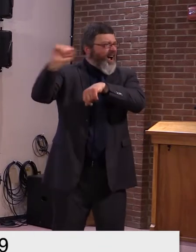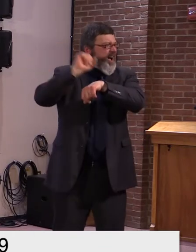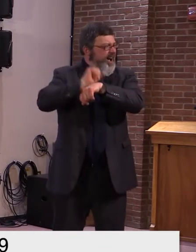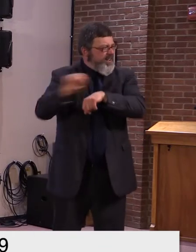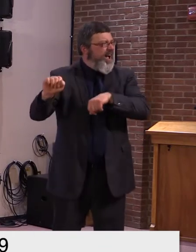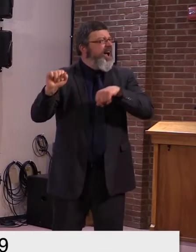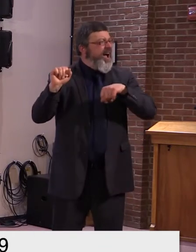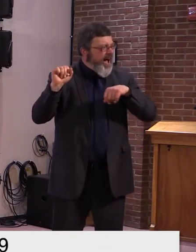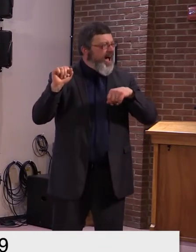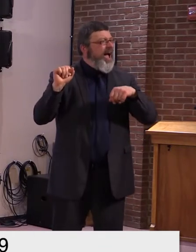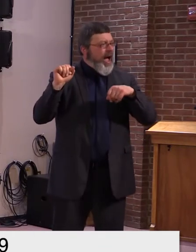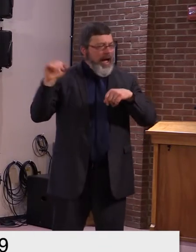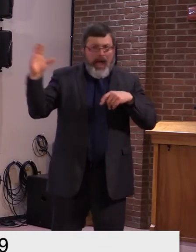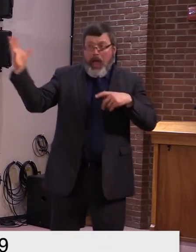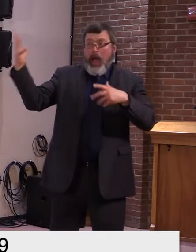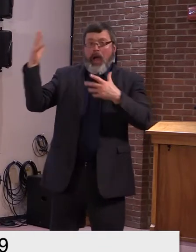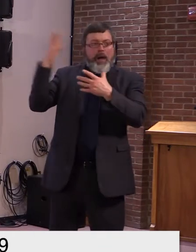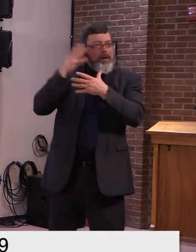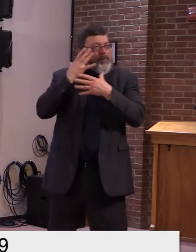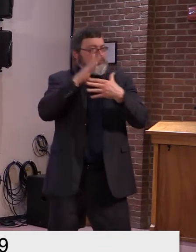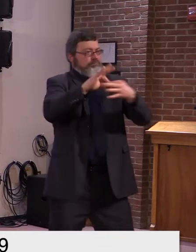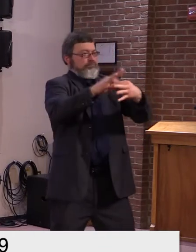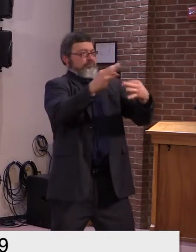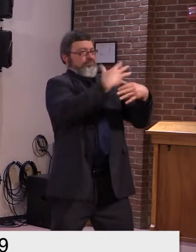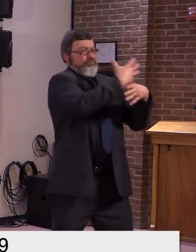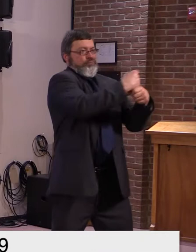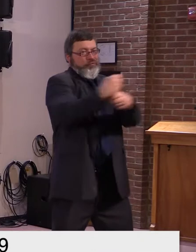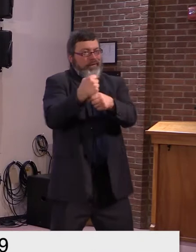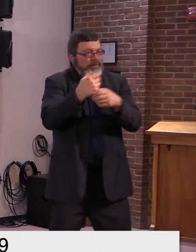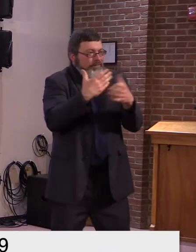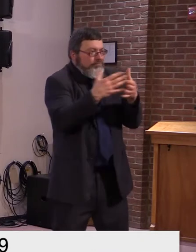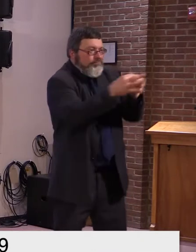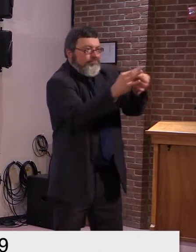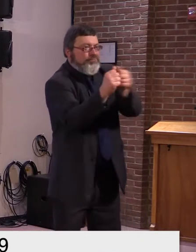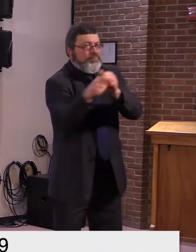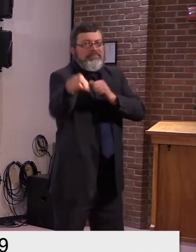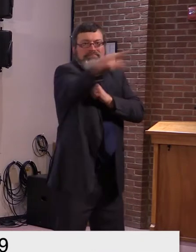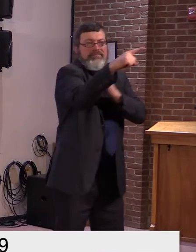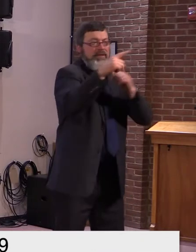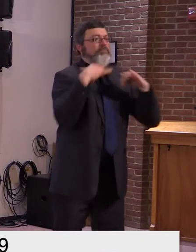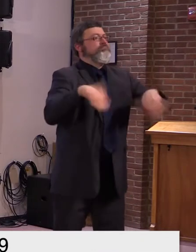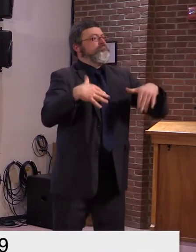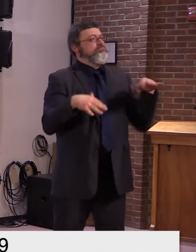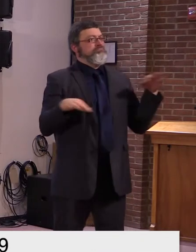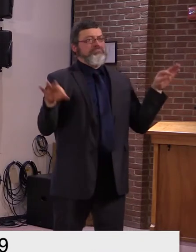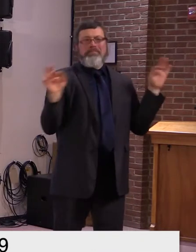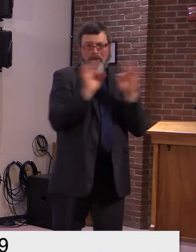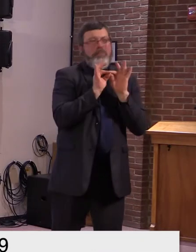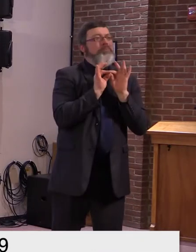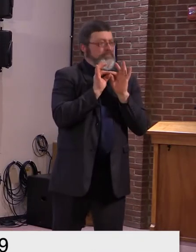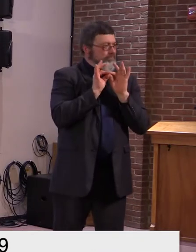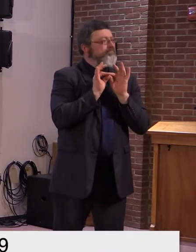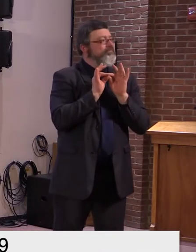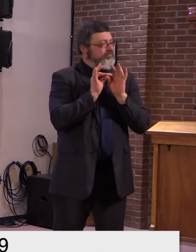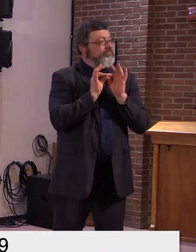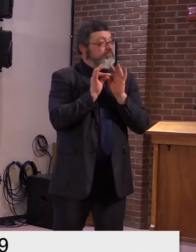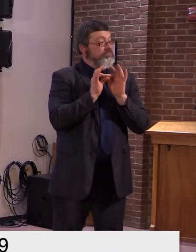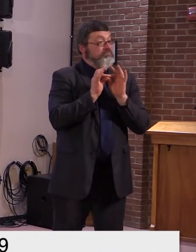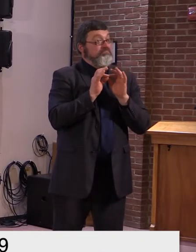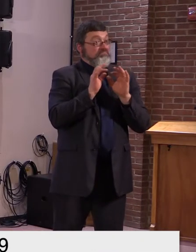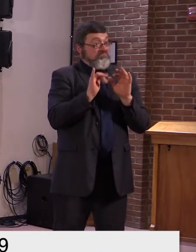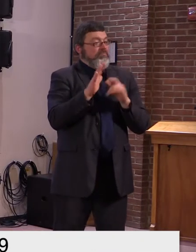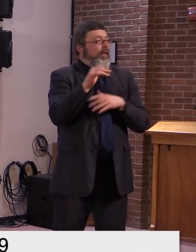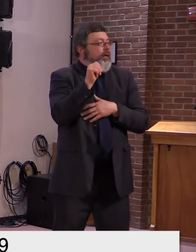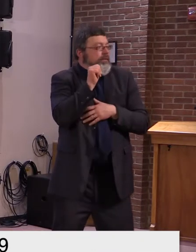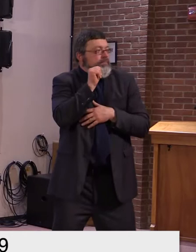today. Yesterday, on the first day of what is predicted to be a long winter in the United States,